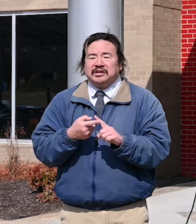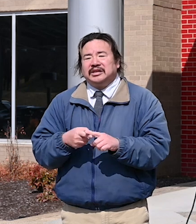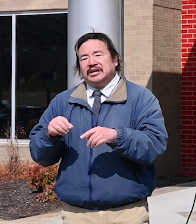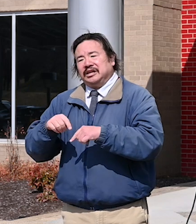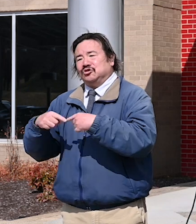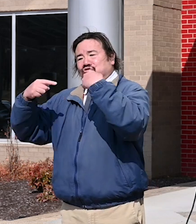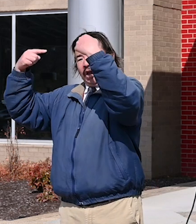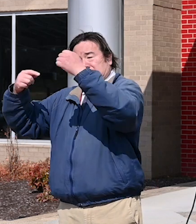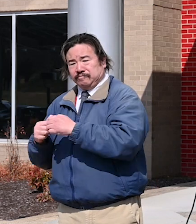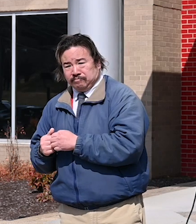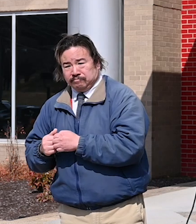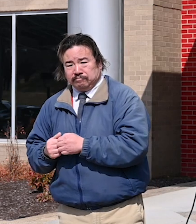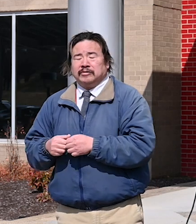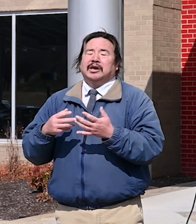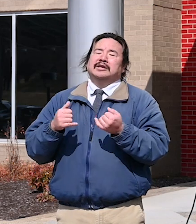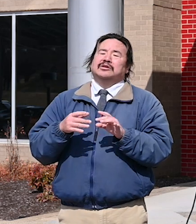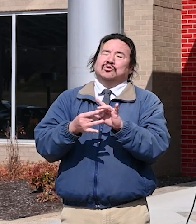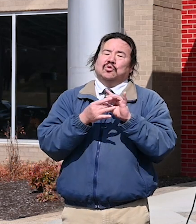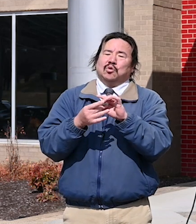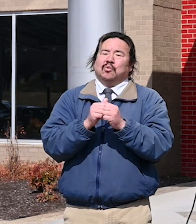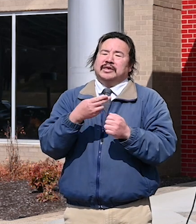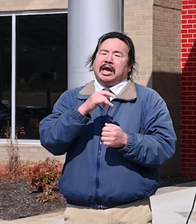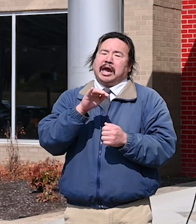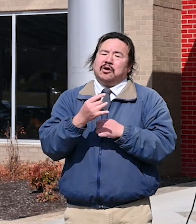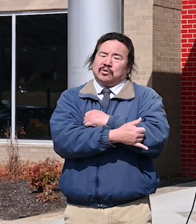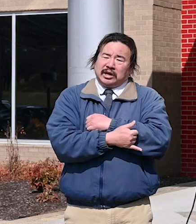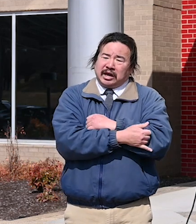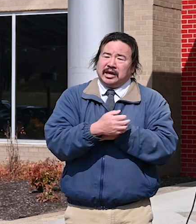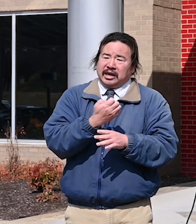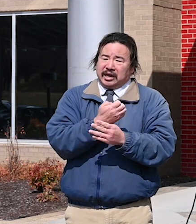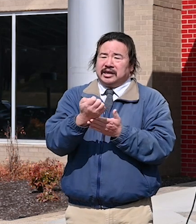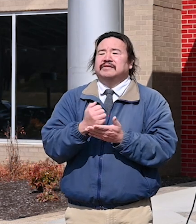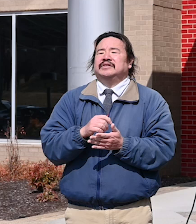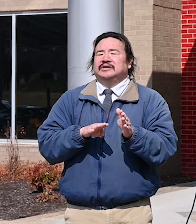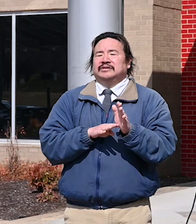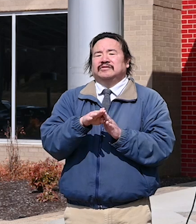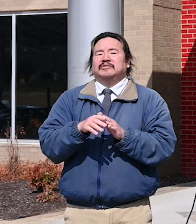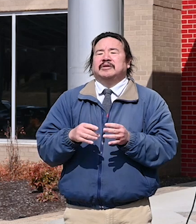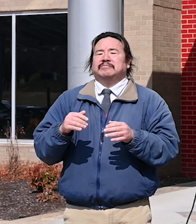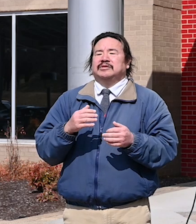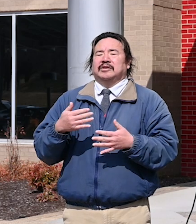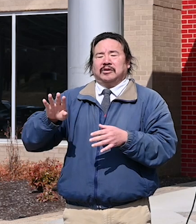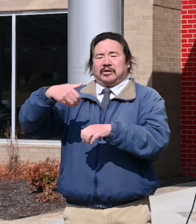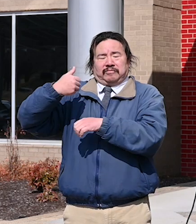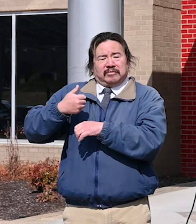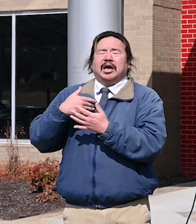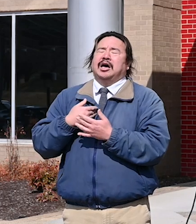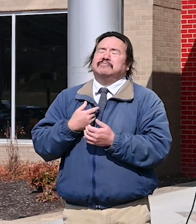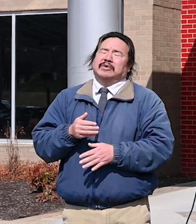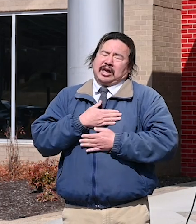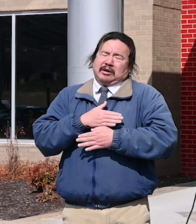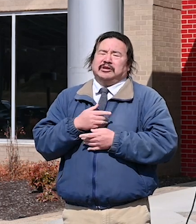triumph. In collaboration with our Howard County Economic Development Authority, I'm thrilled to announce our